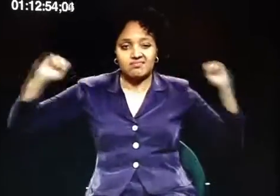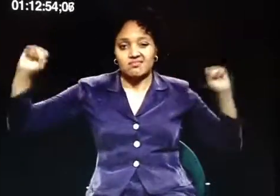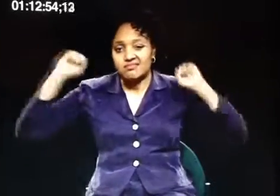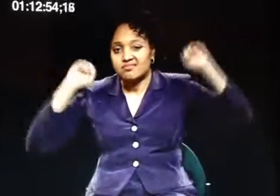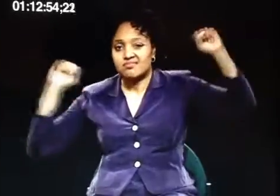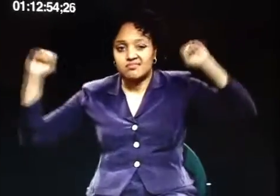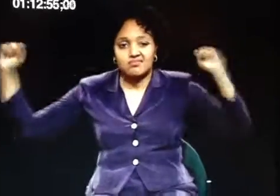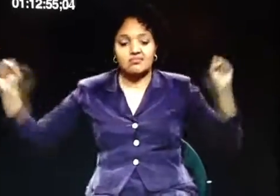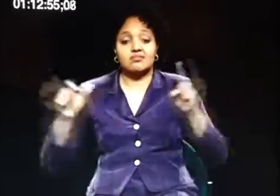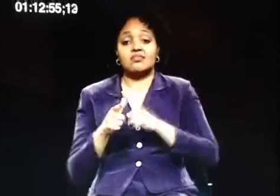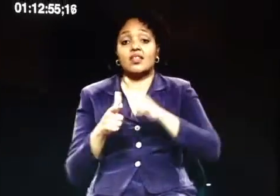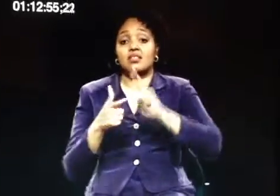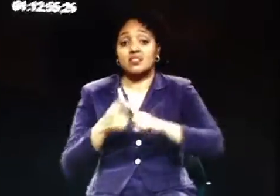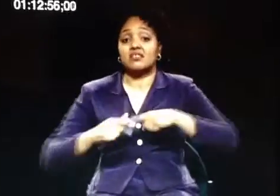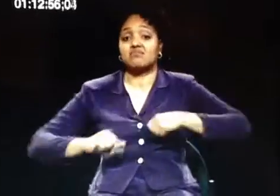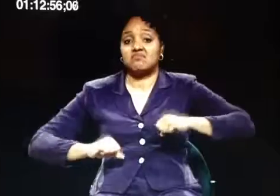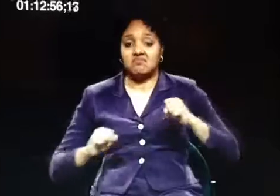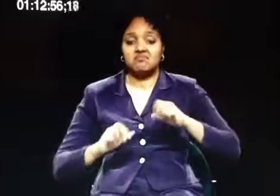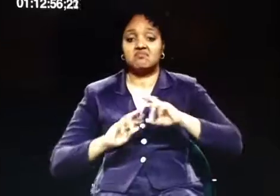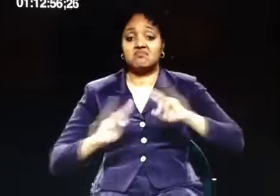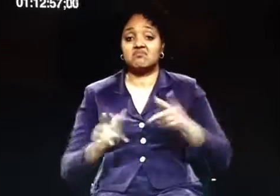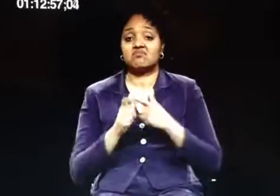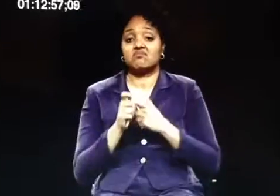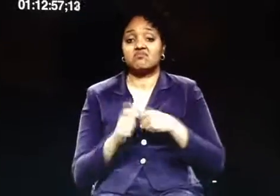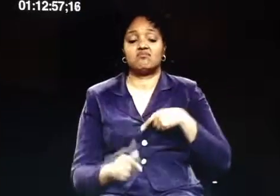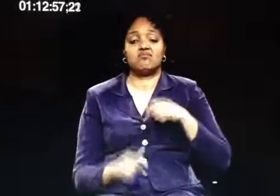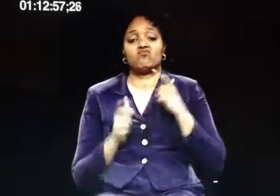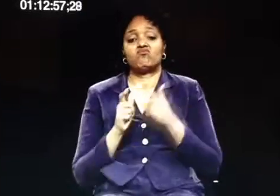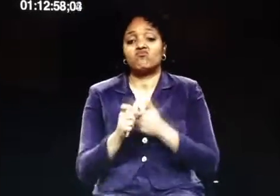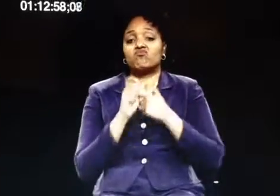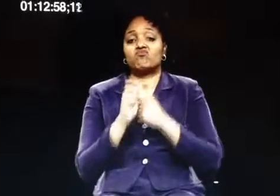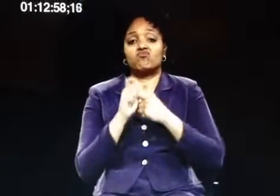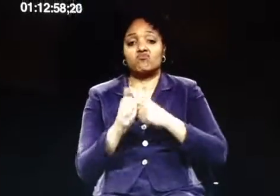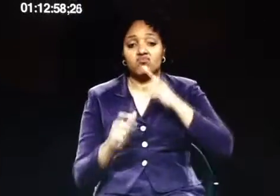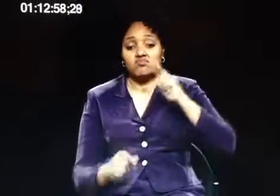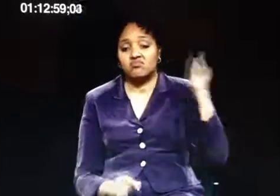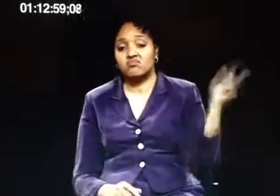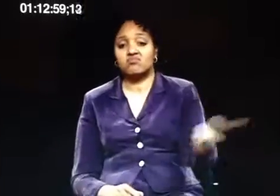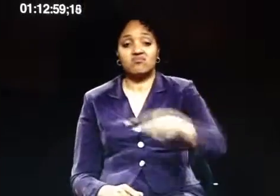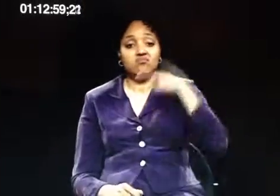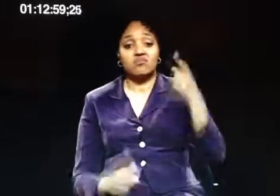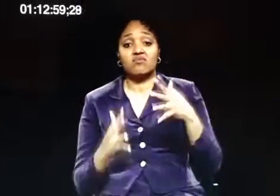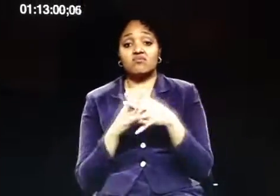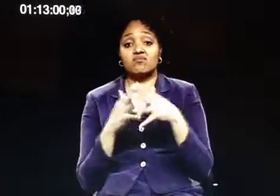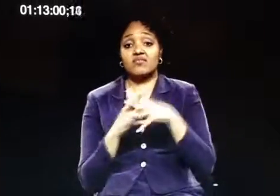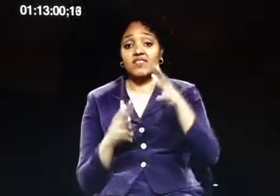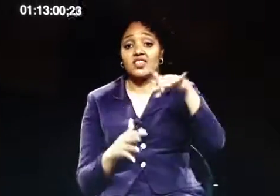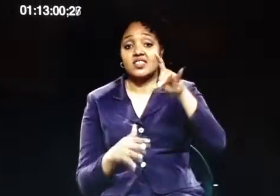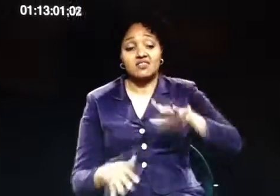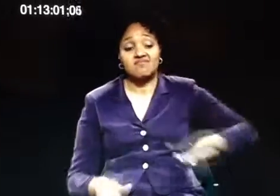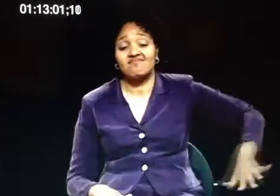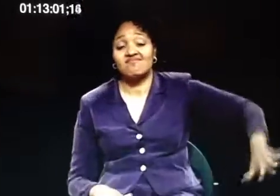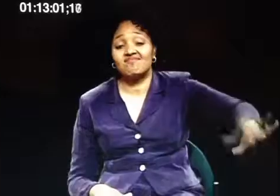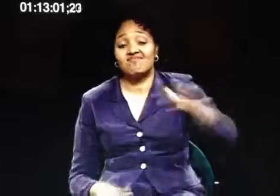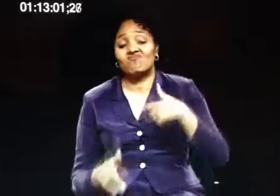ready to go to my workout, and crossed the street, started my warm-up. Once I was feeling good, feeling ready to run, went